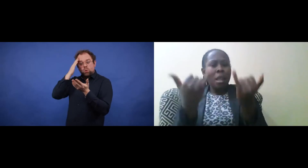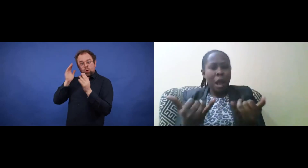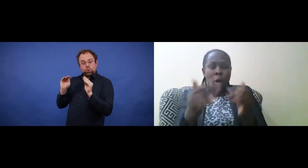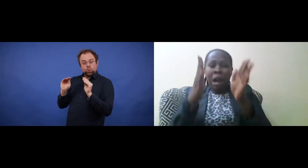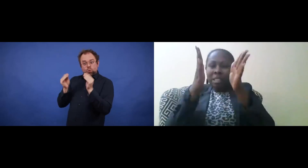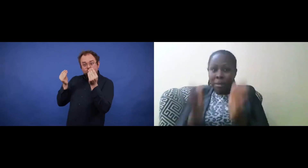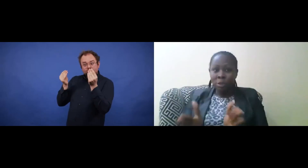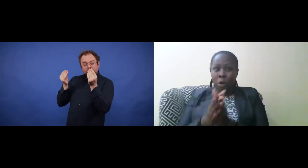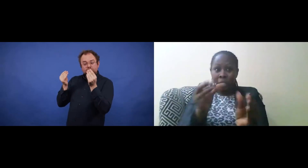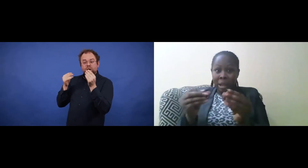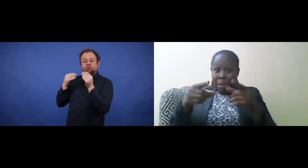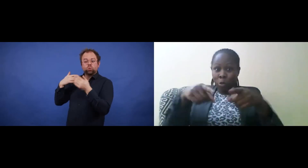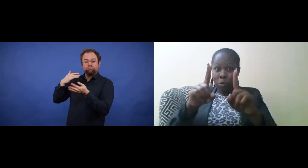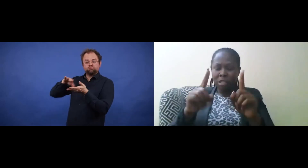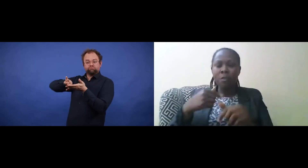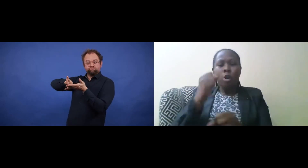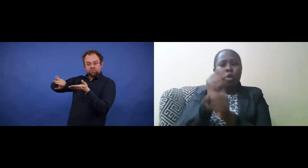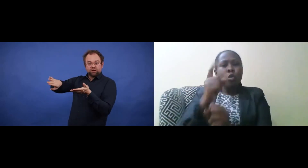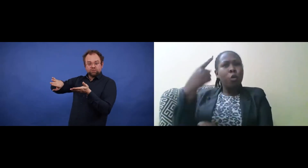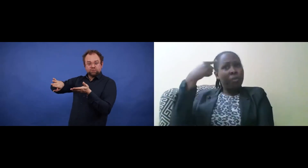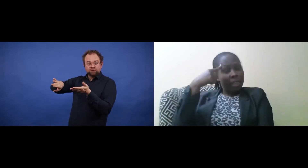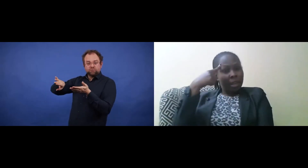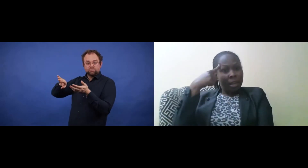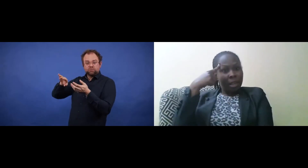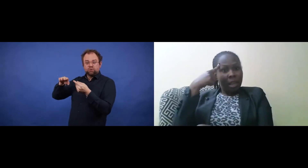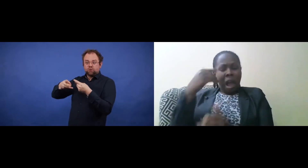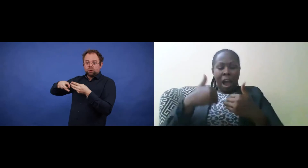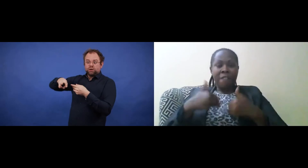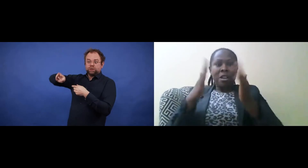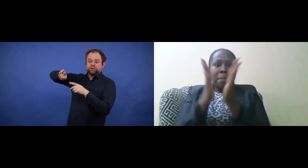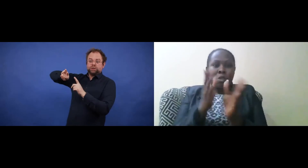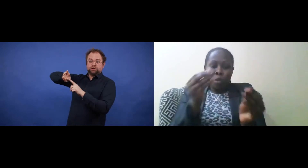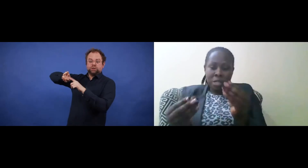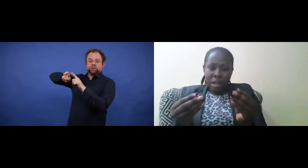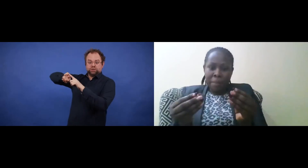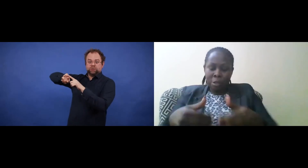negative attitude. As a person with disability yourself, do you think